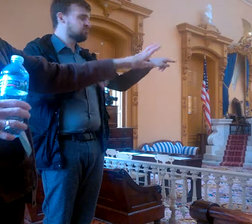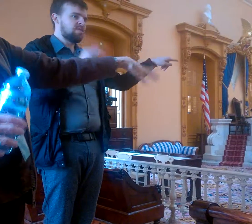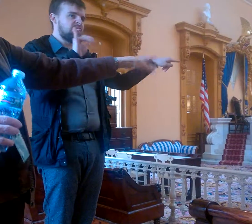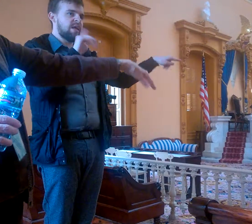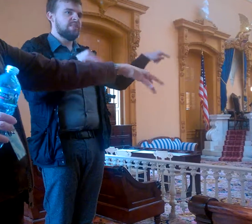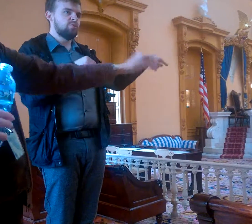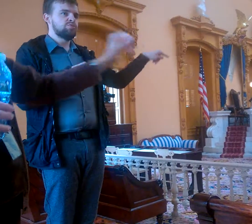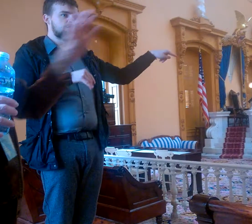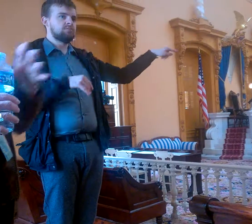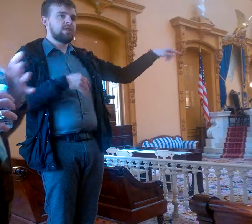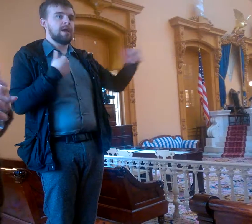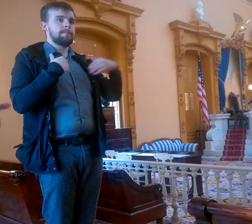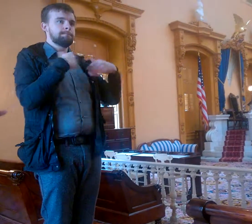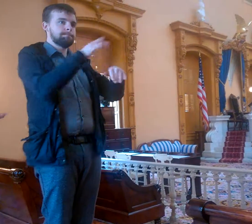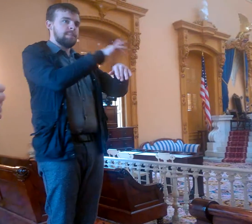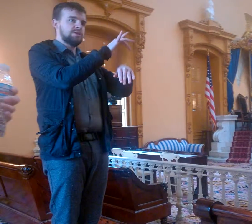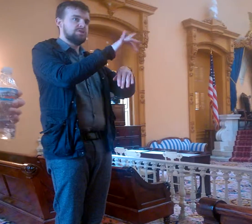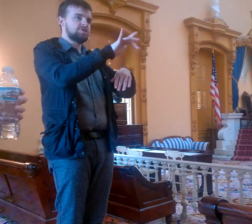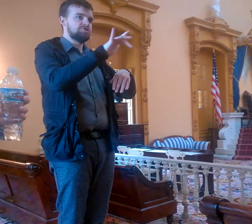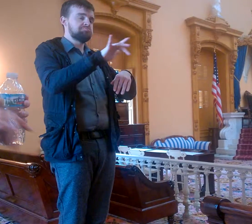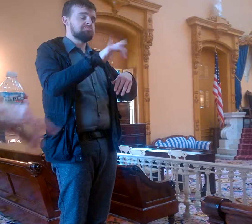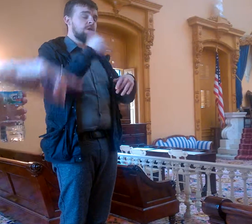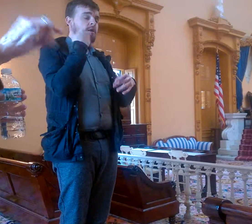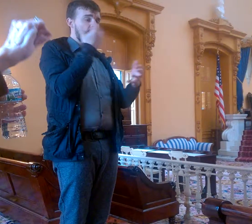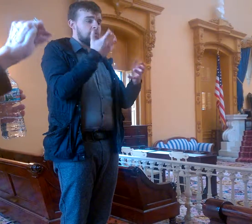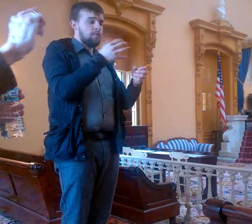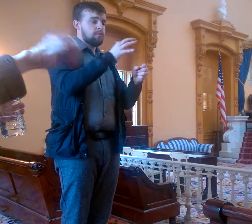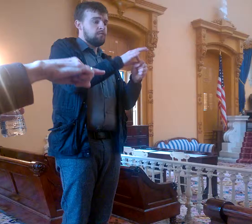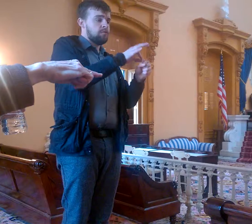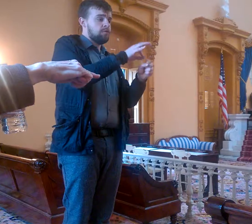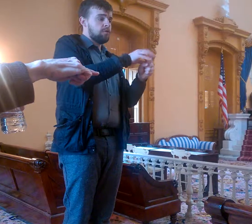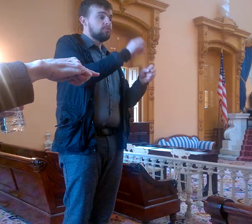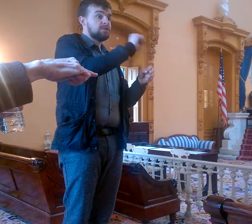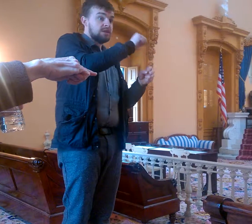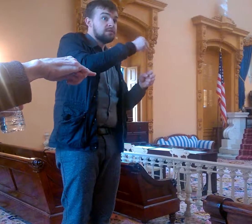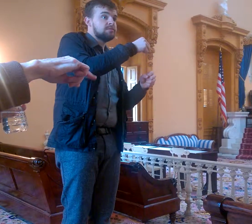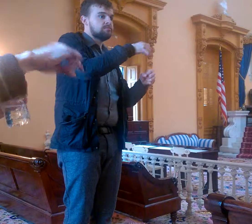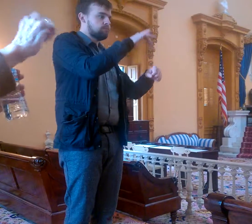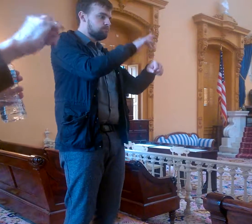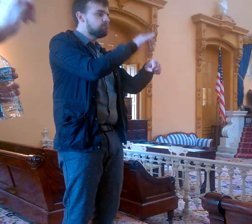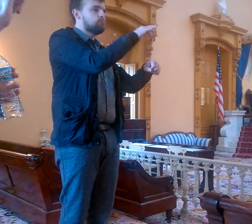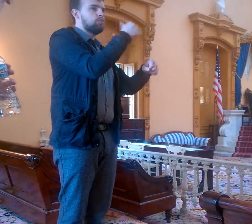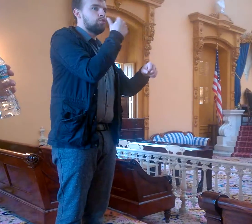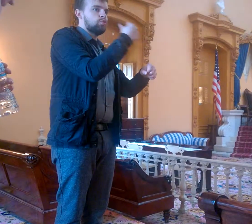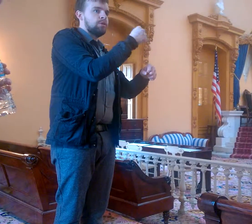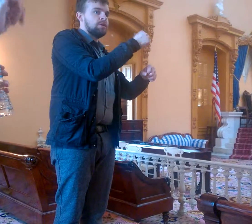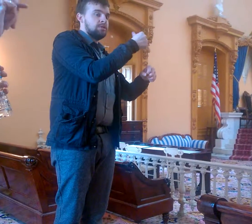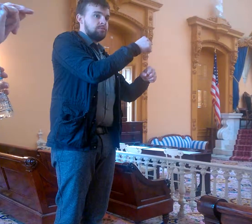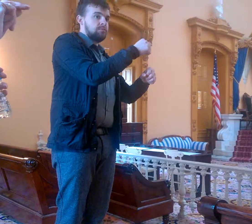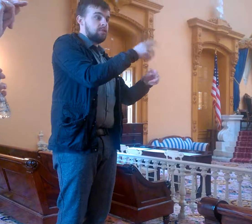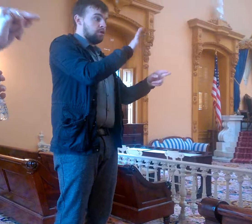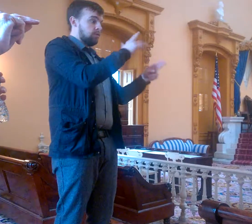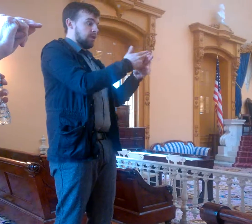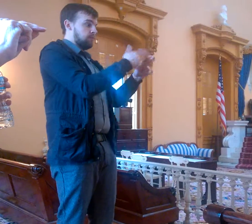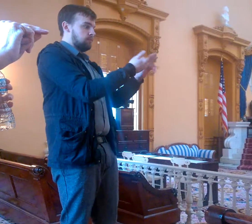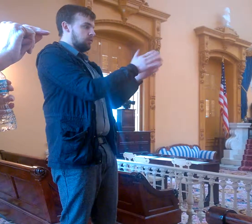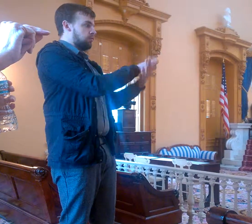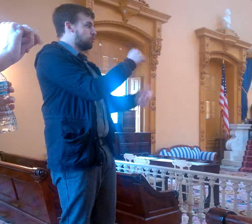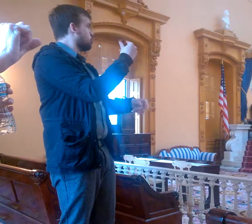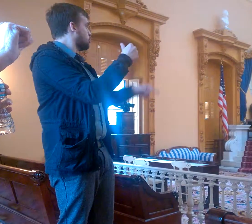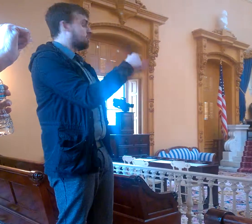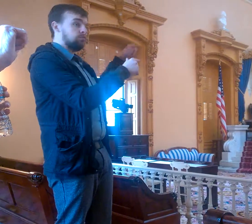desks, buttons. If they wanted to vote yes, they would hit a green button. Their name would turn to green on the